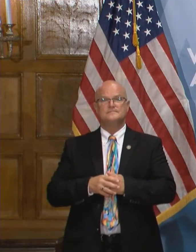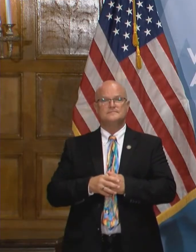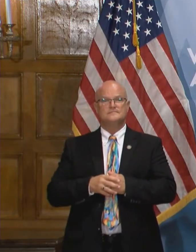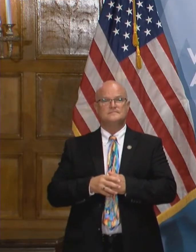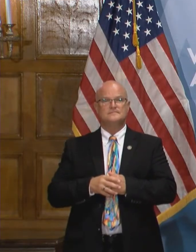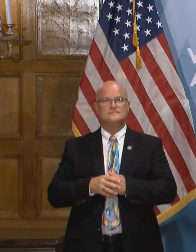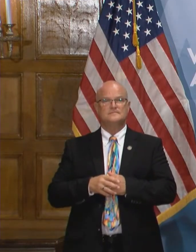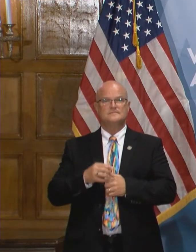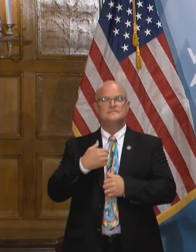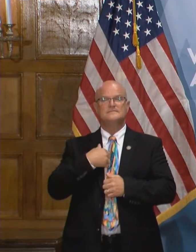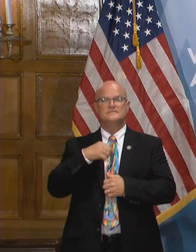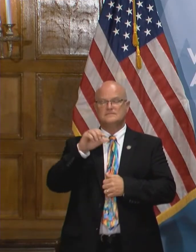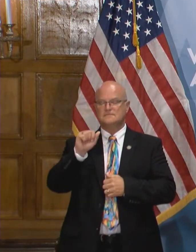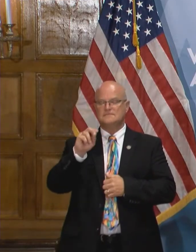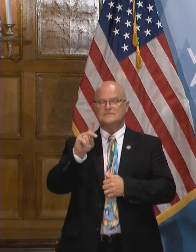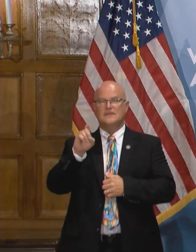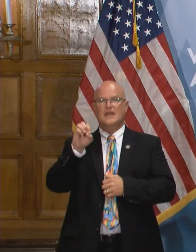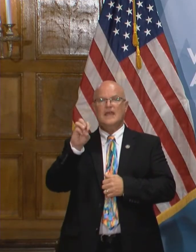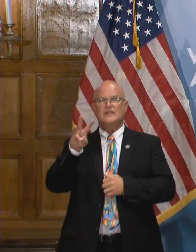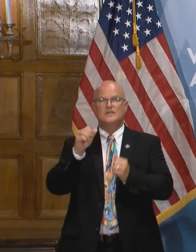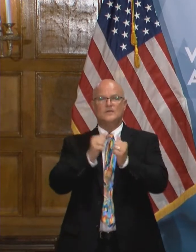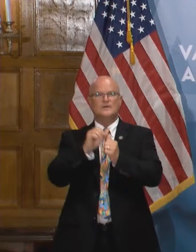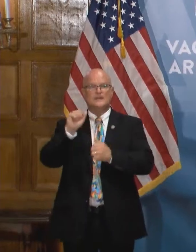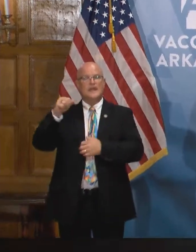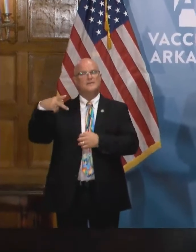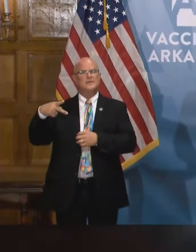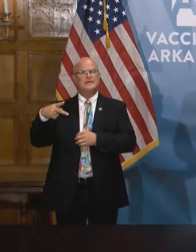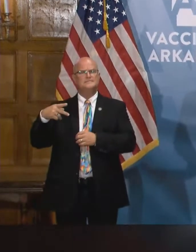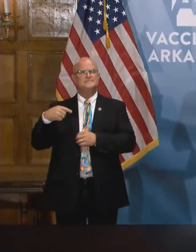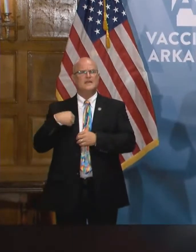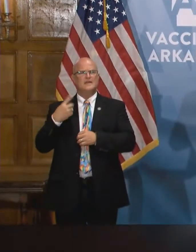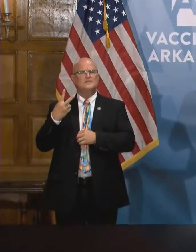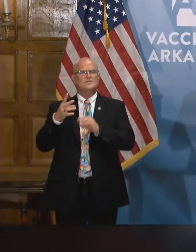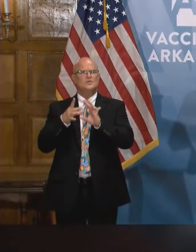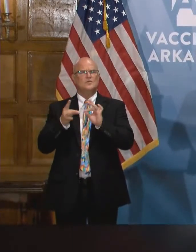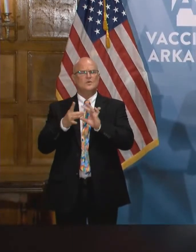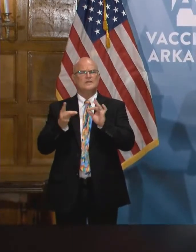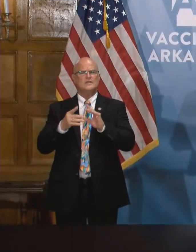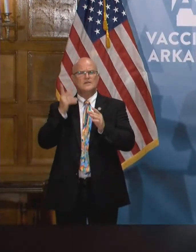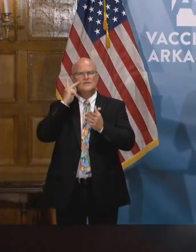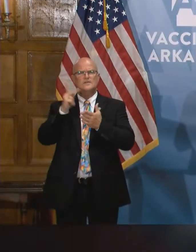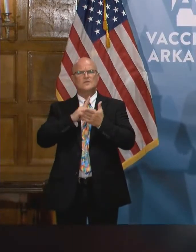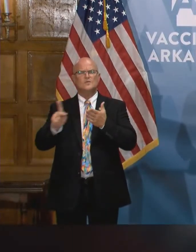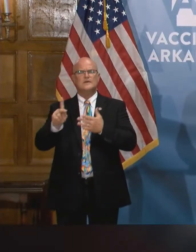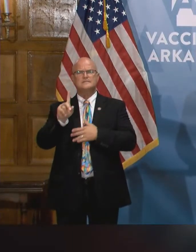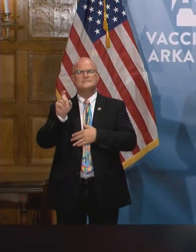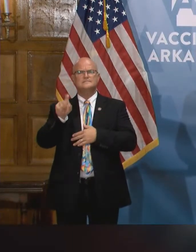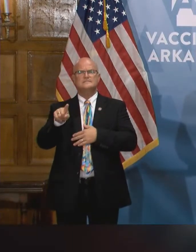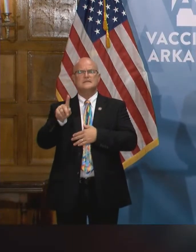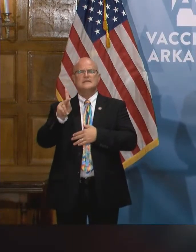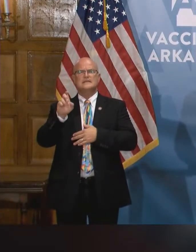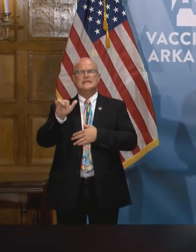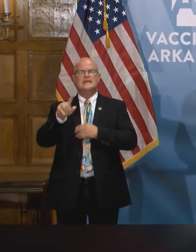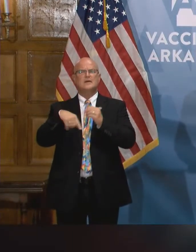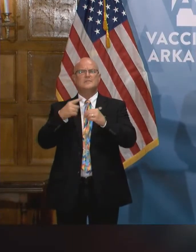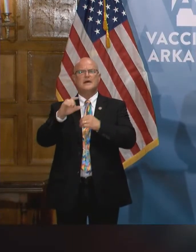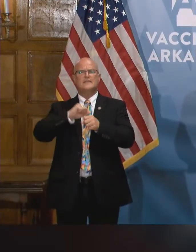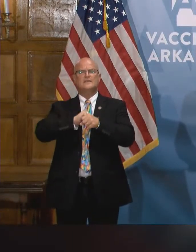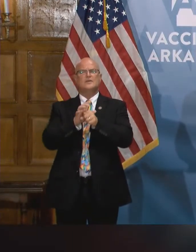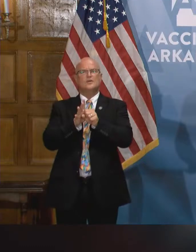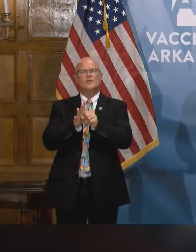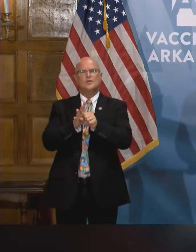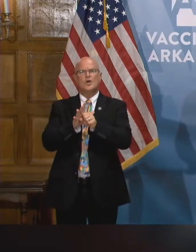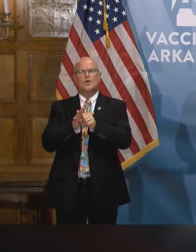Yeah, Governor, this is Andrew with AP. Had two questions. One question for Secretary Key regarding the